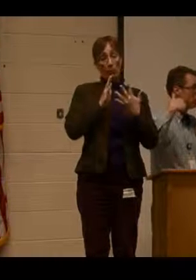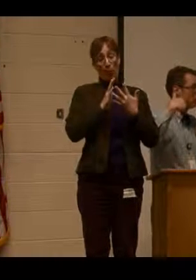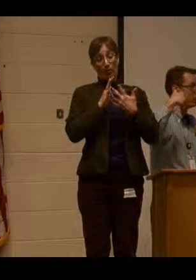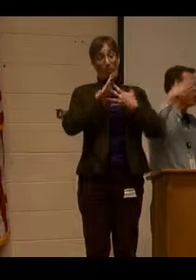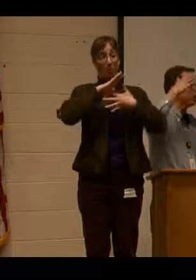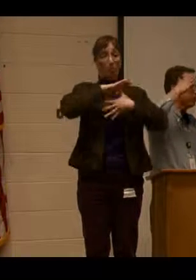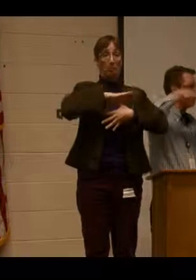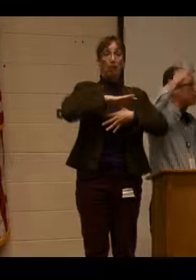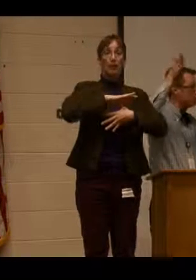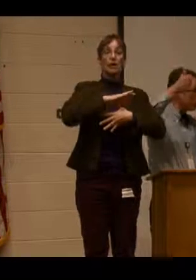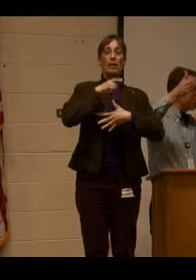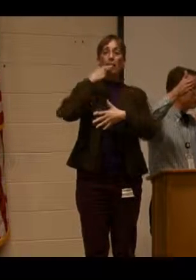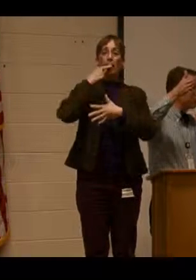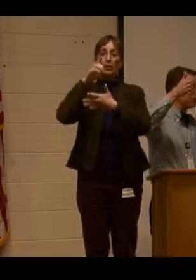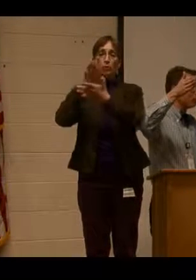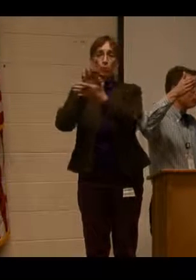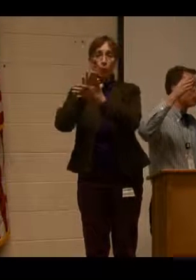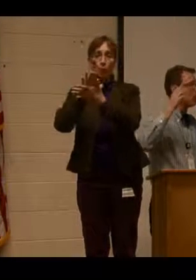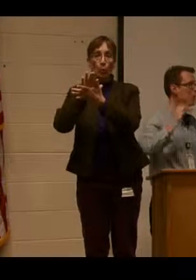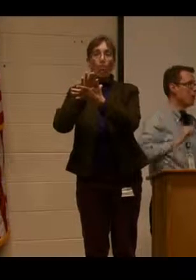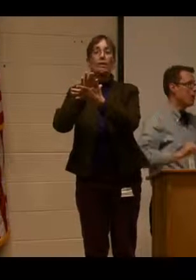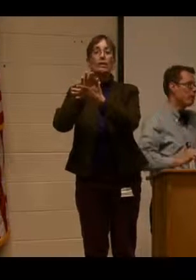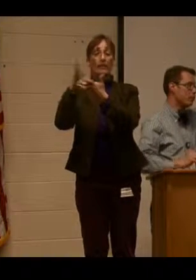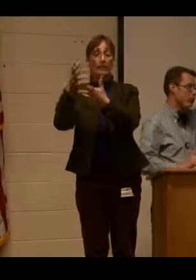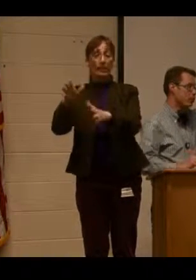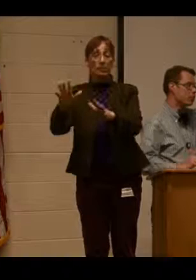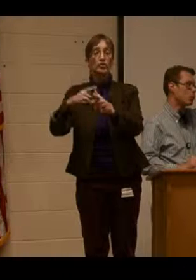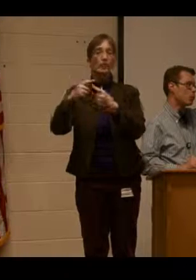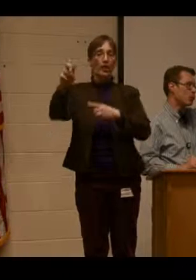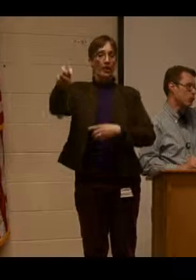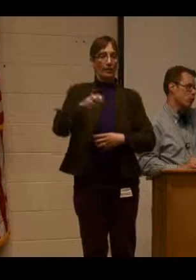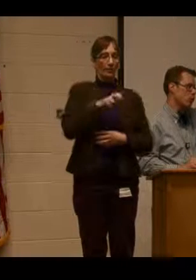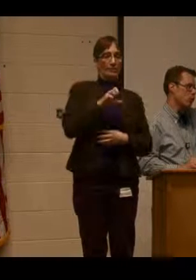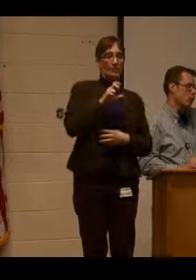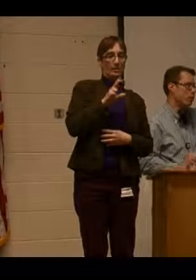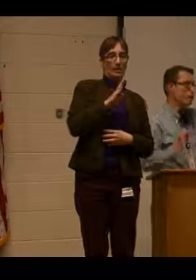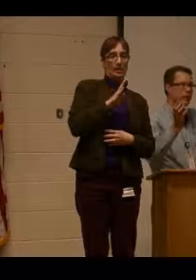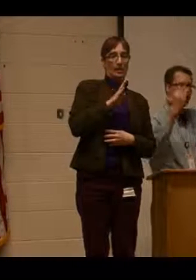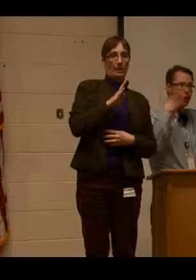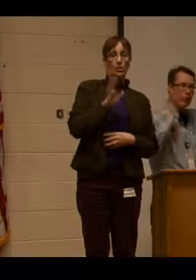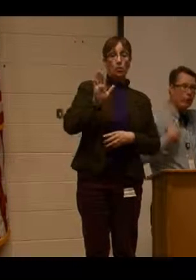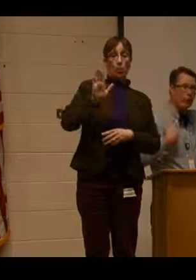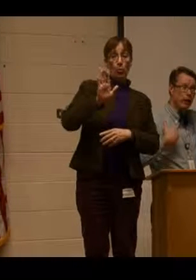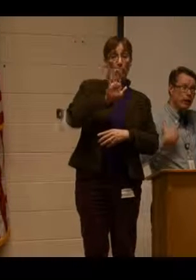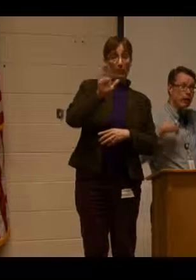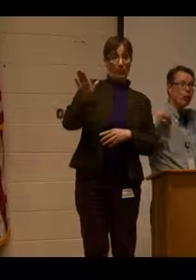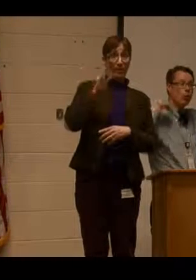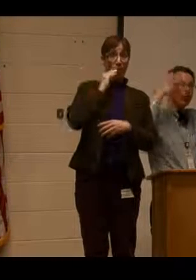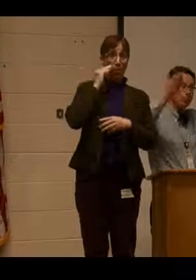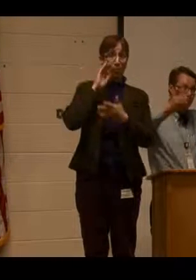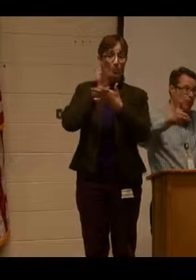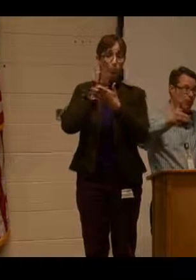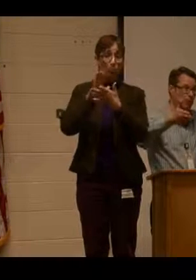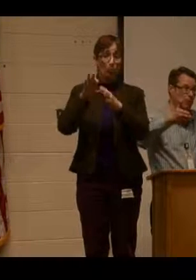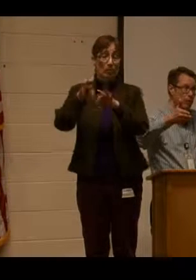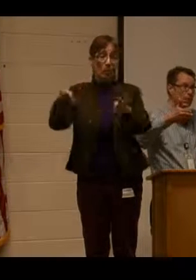21 year old. So those school districts hold the diploma, they enroll here, we provide service, and when they're